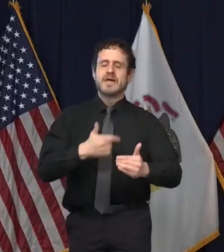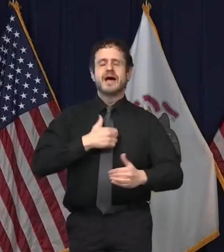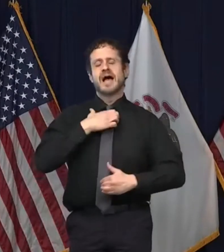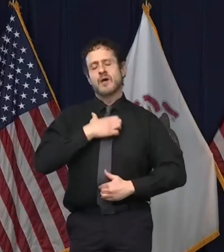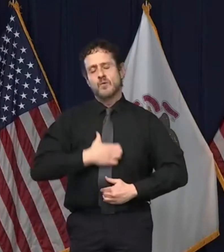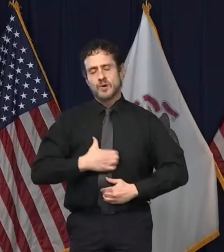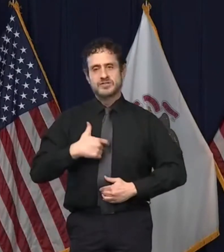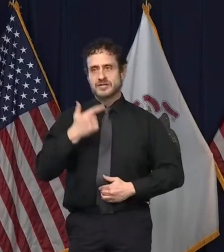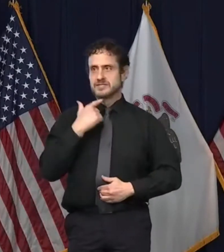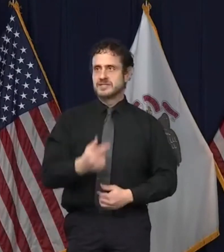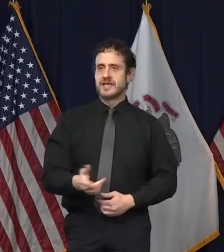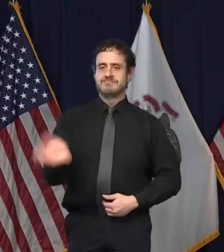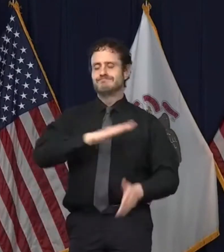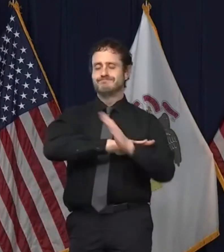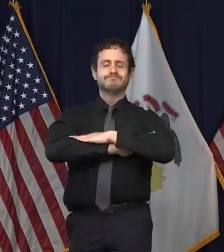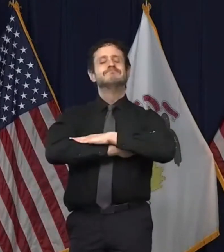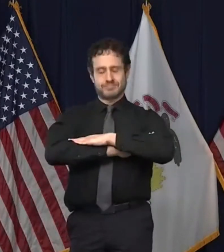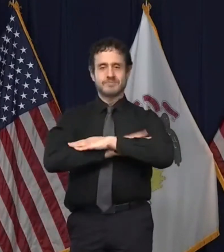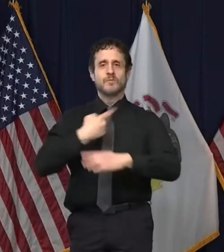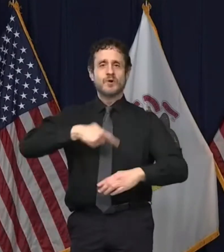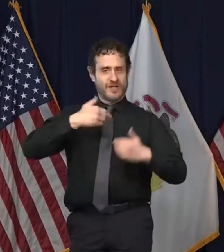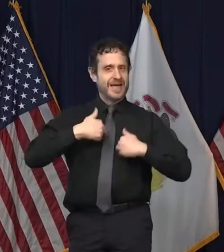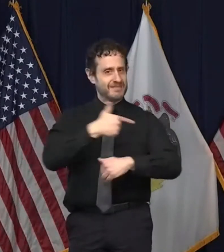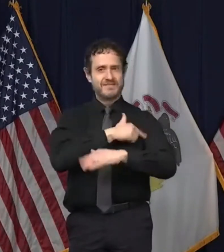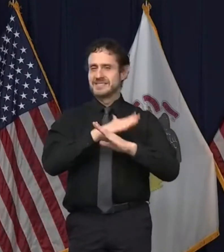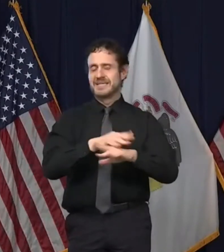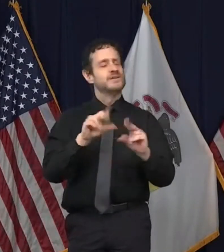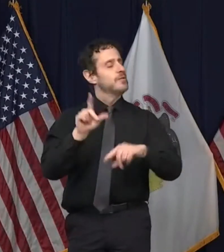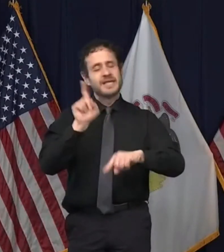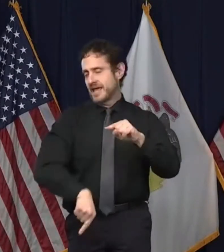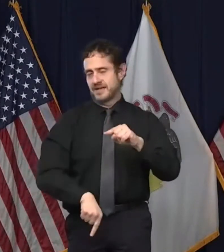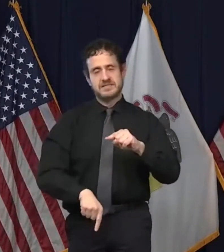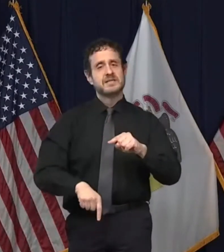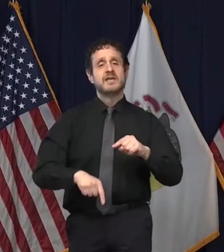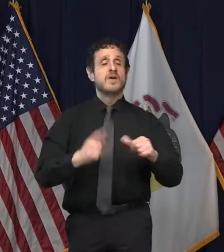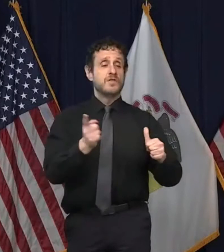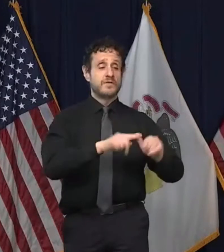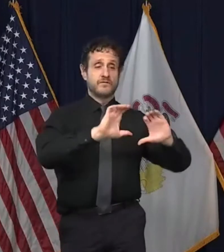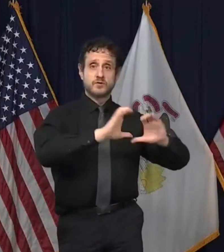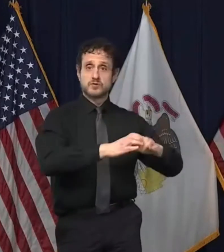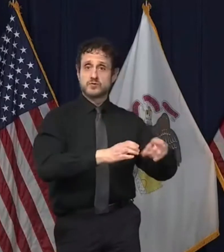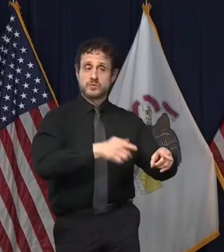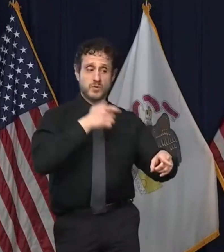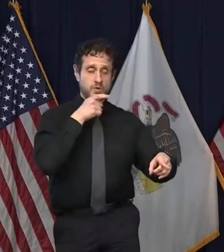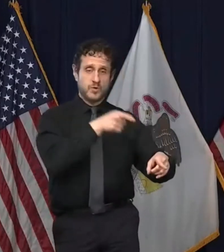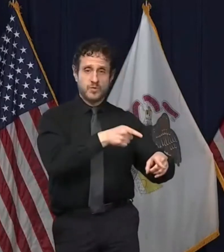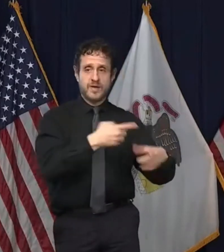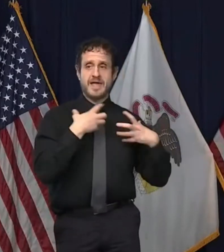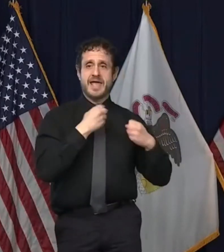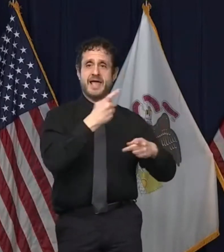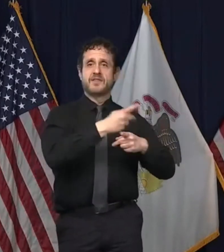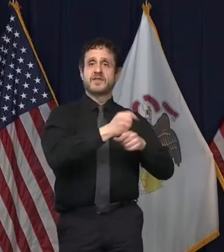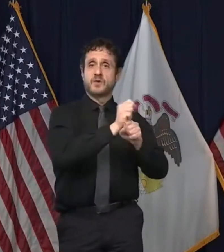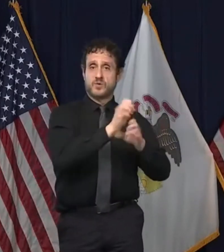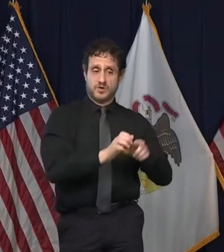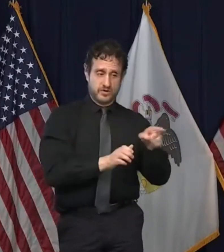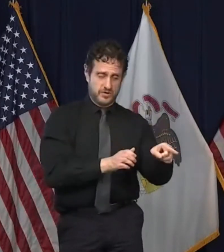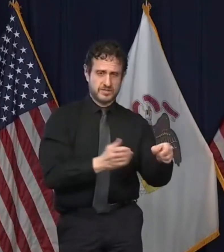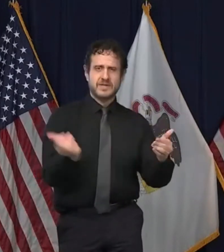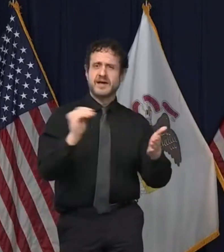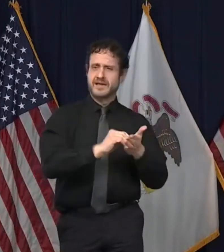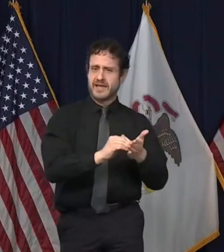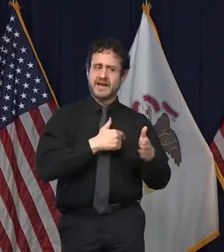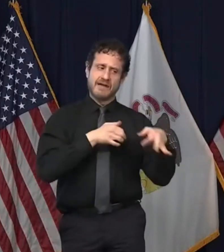have everyone have it, but that's not how it's going to be. The first groups to receive the vaccine will be our healthcare workers, and again,